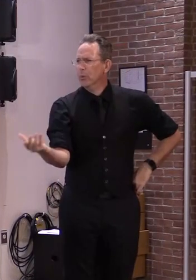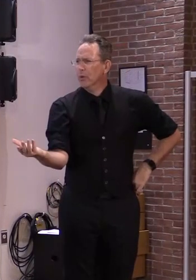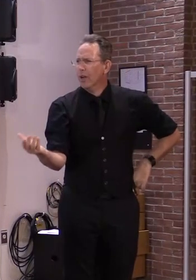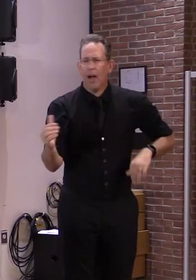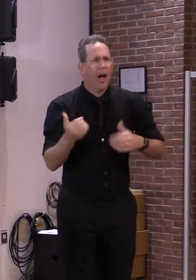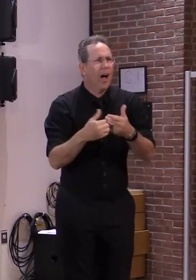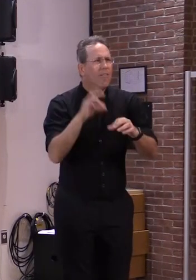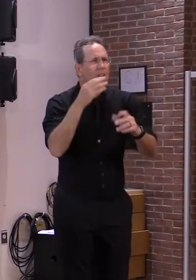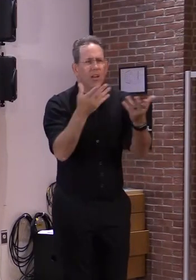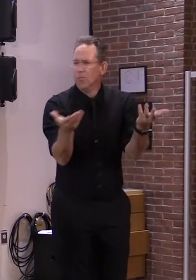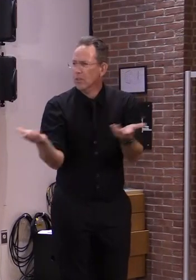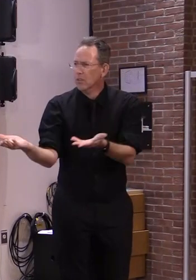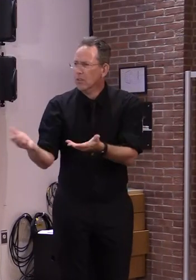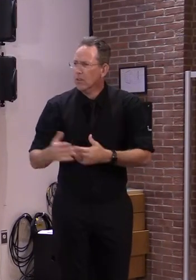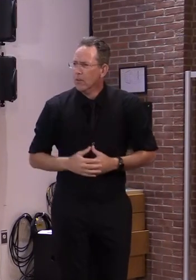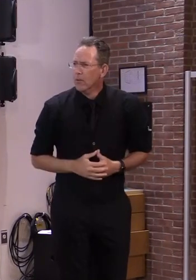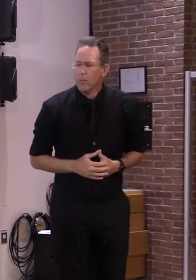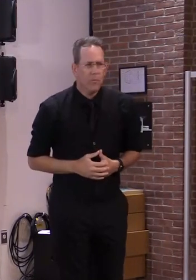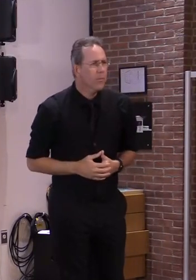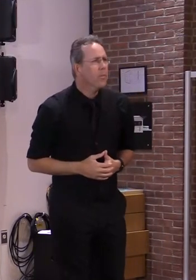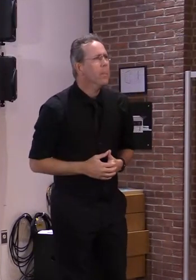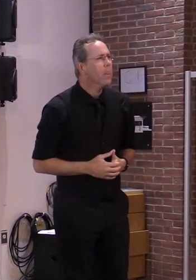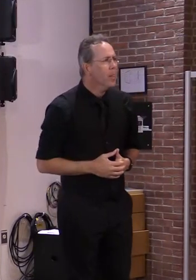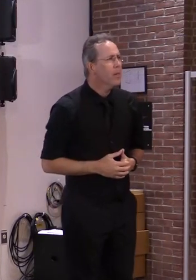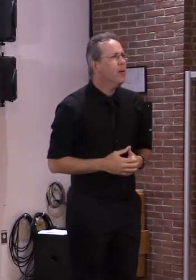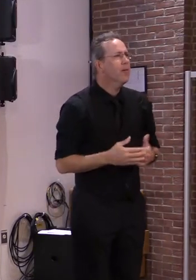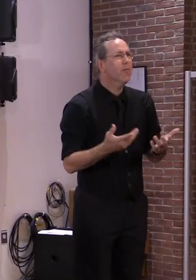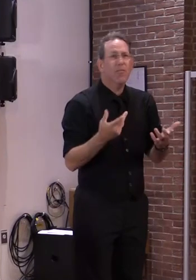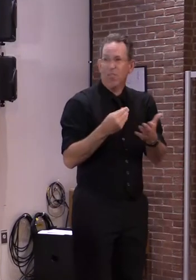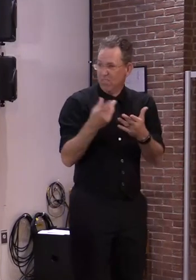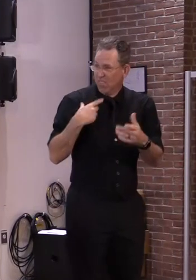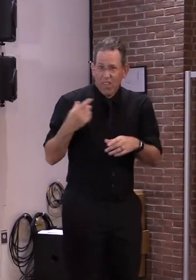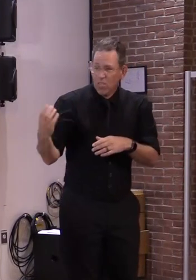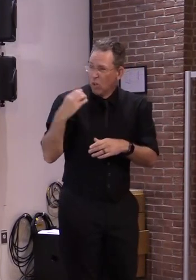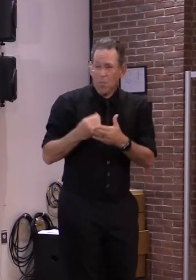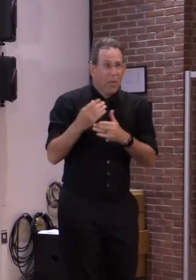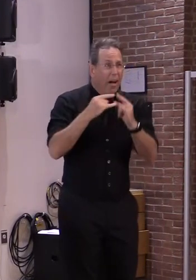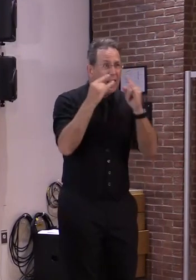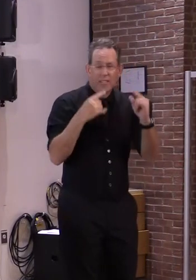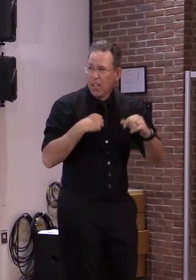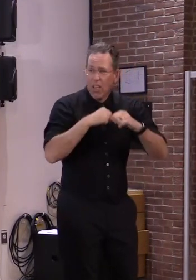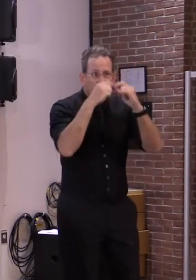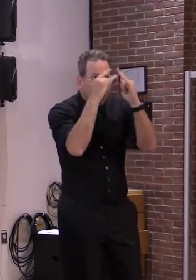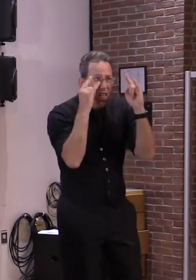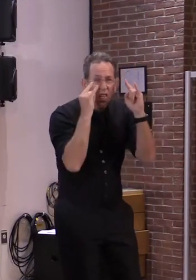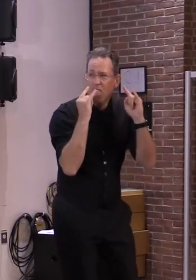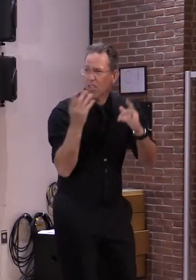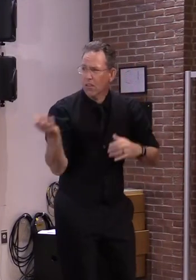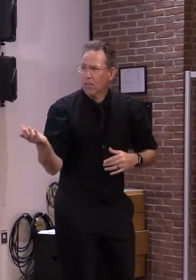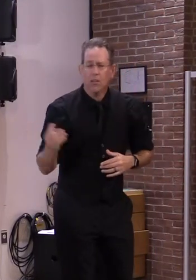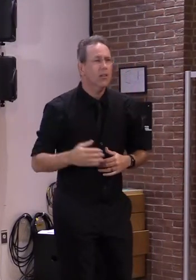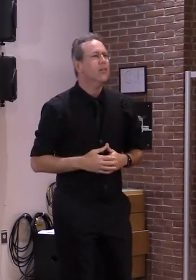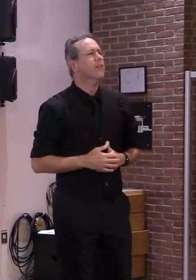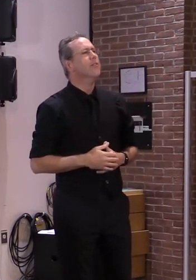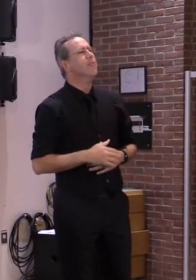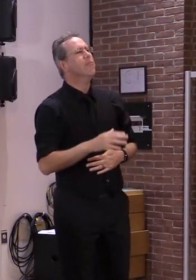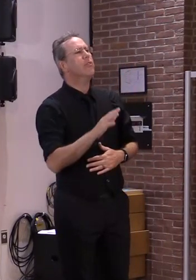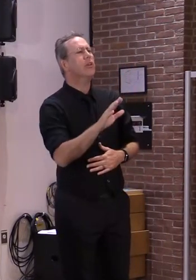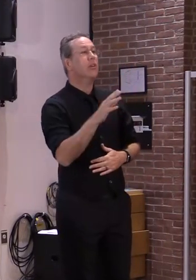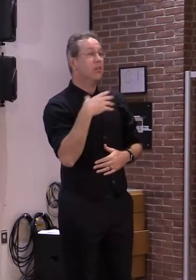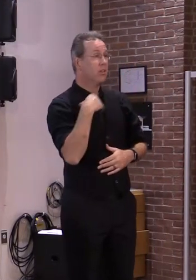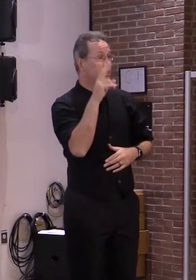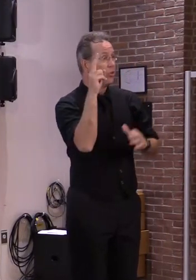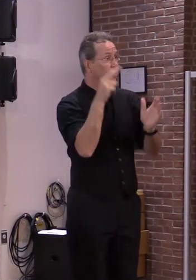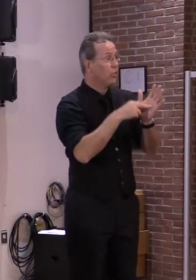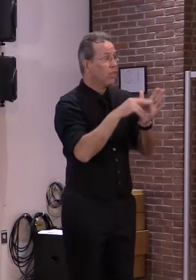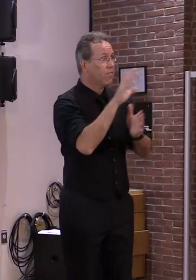tent. Yeah, the $2,500 is for each individual that is given,